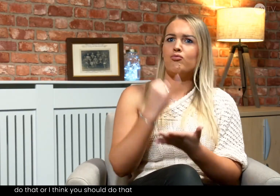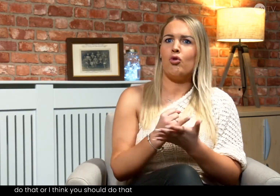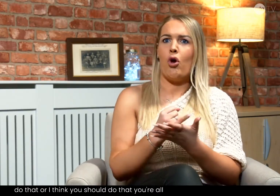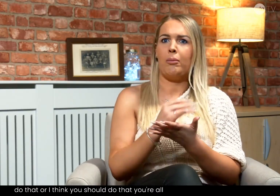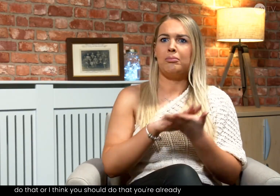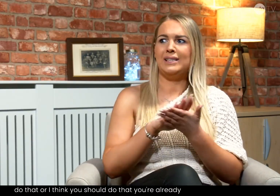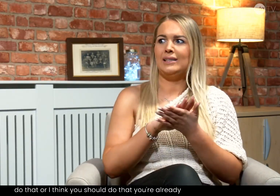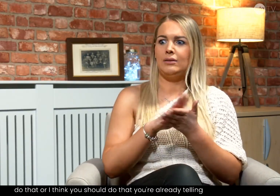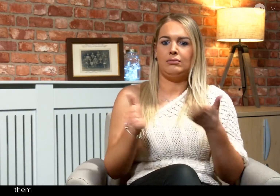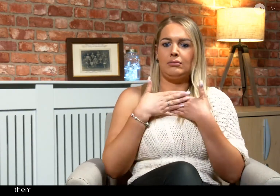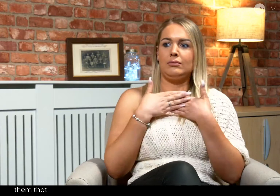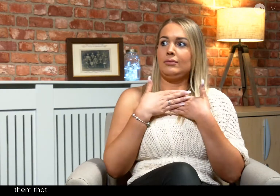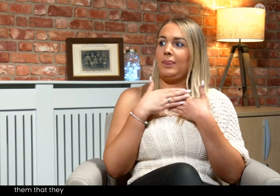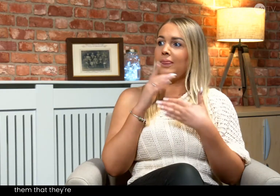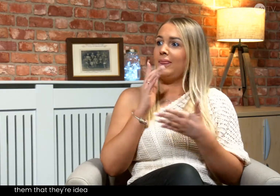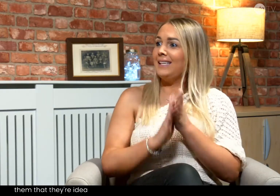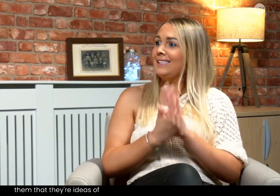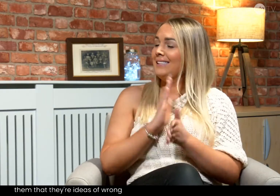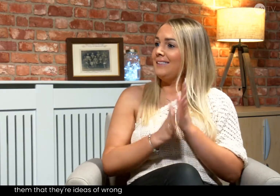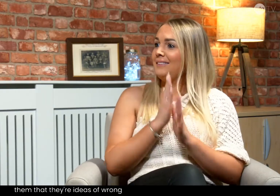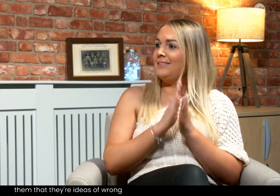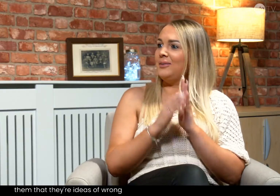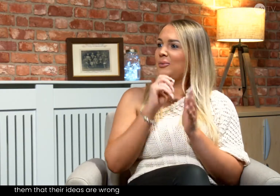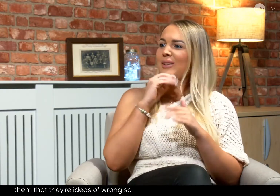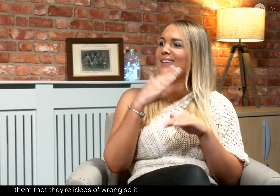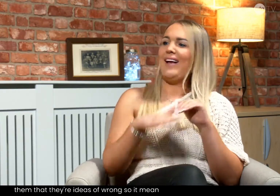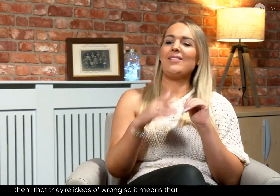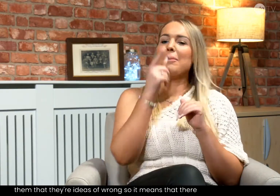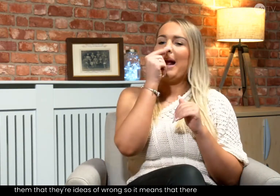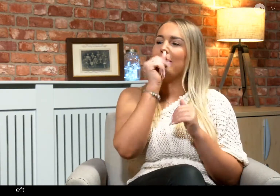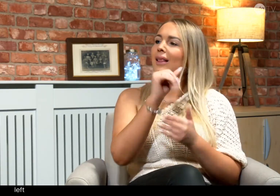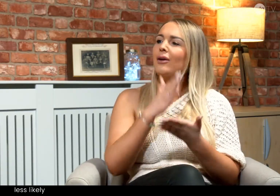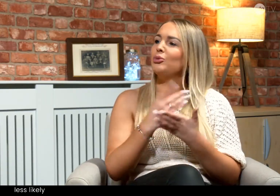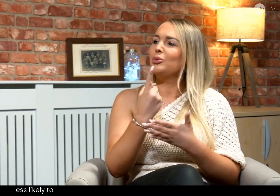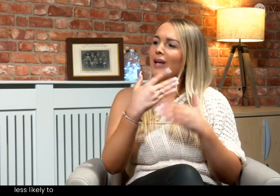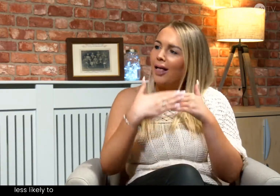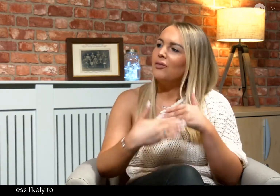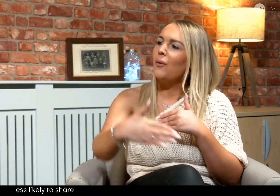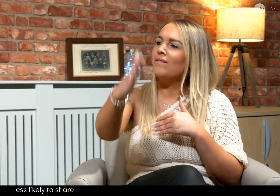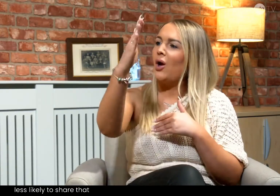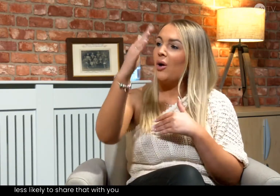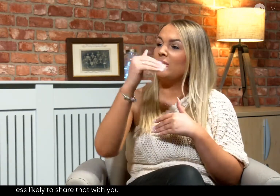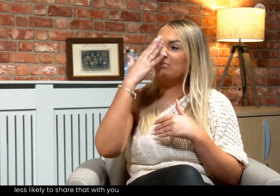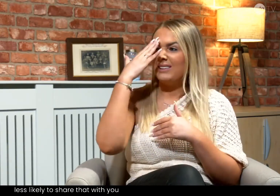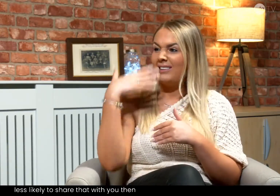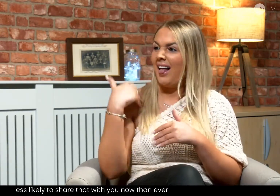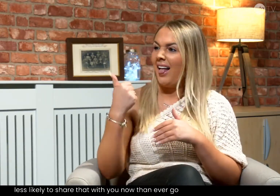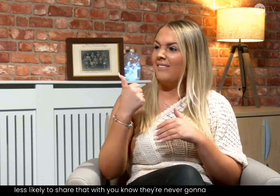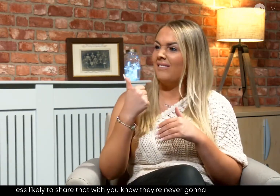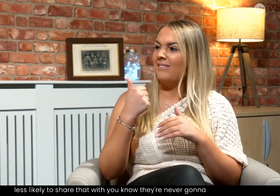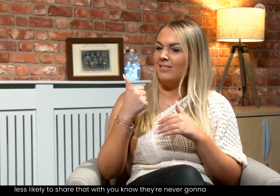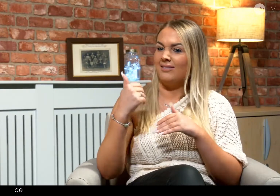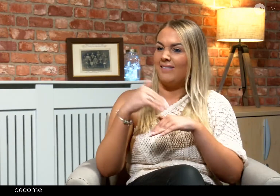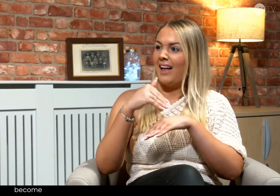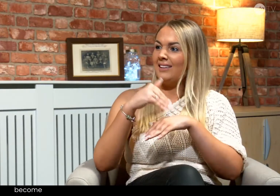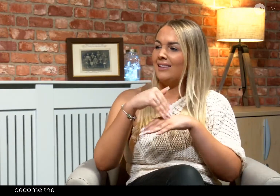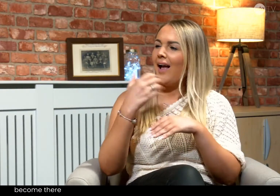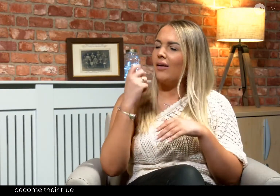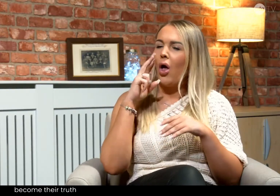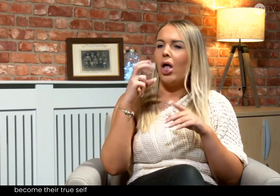their ideas are wrong. So it means that they're less likely to share that with you. You know, they're never going to become their true self and move on from that